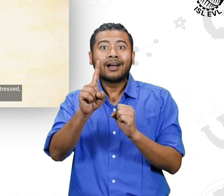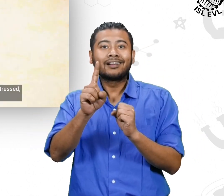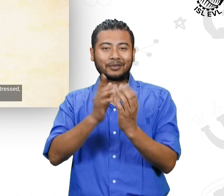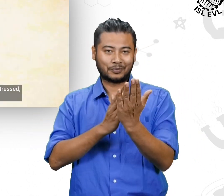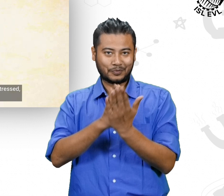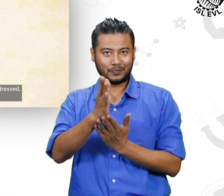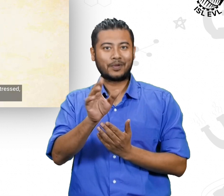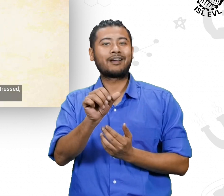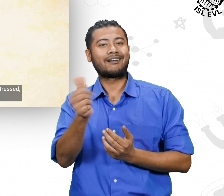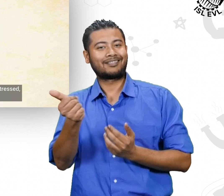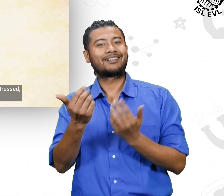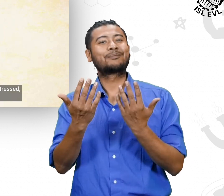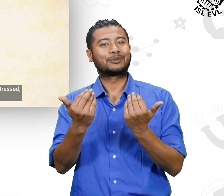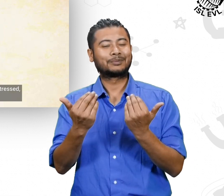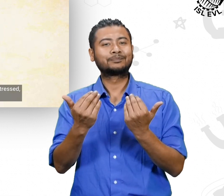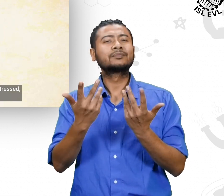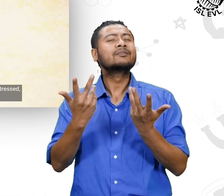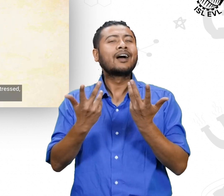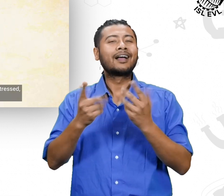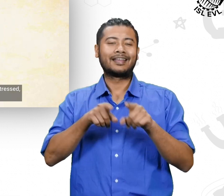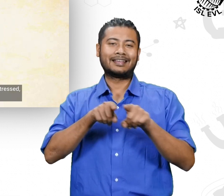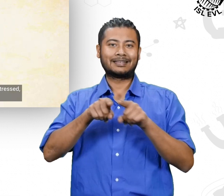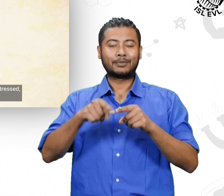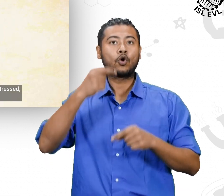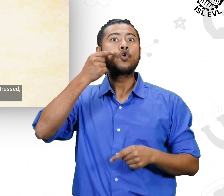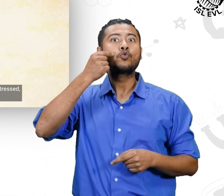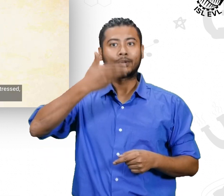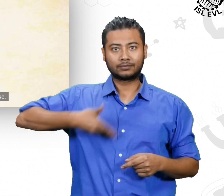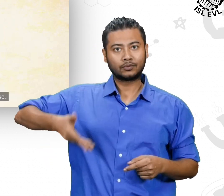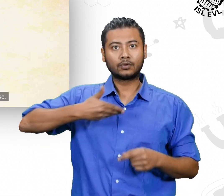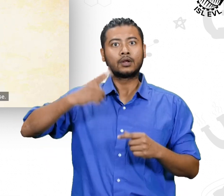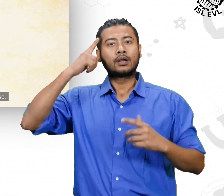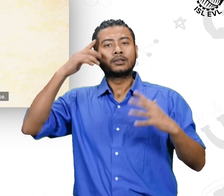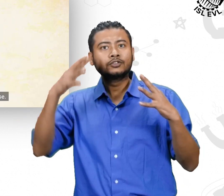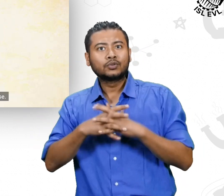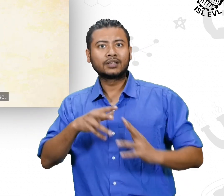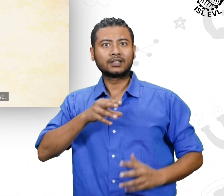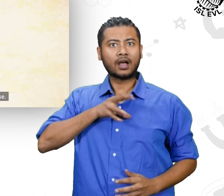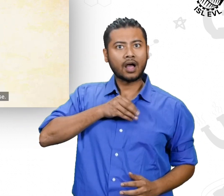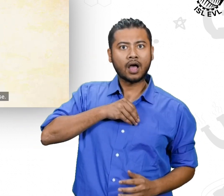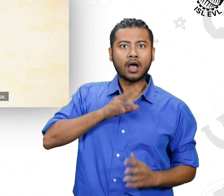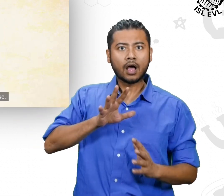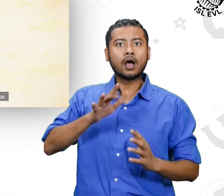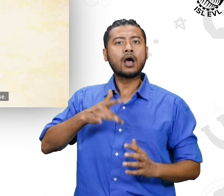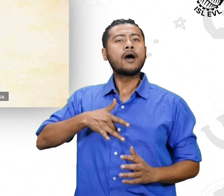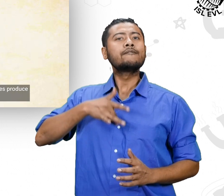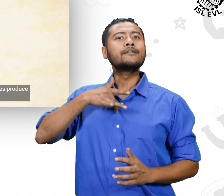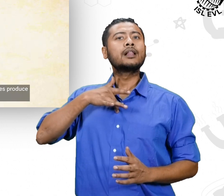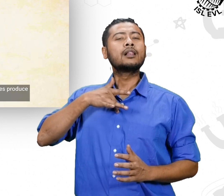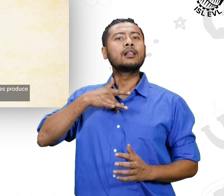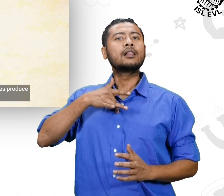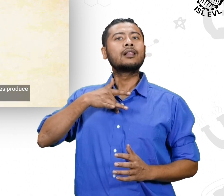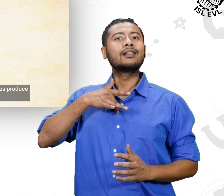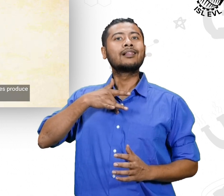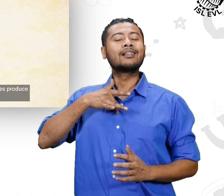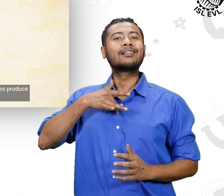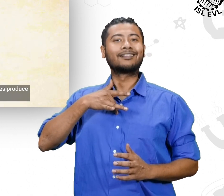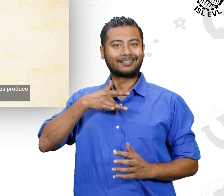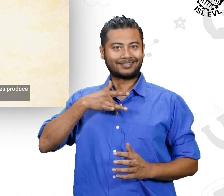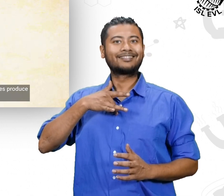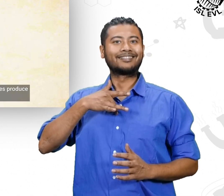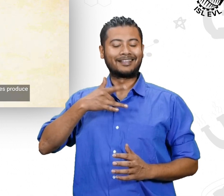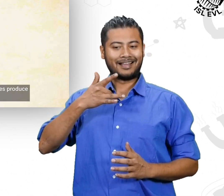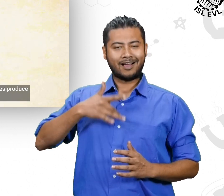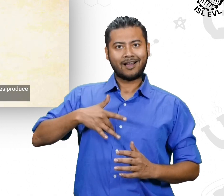stress. You must have noticed that when we are stressed, our bodies get warm, we sweat, and our heartbeat increase. That happens because